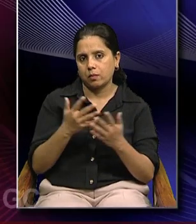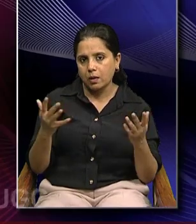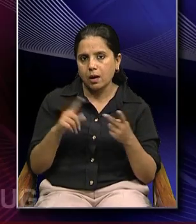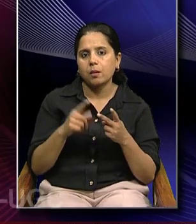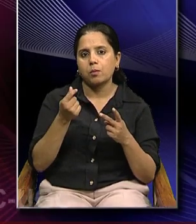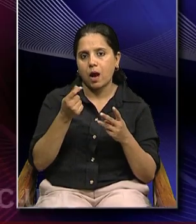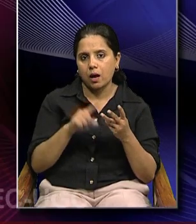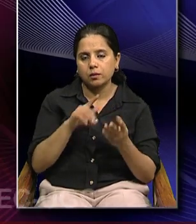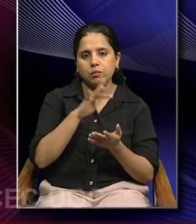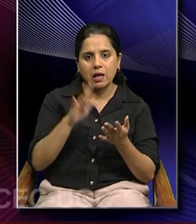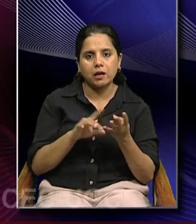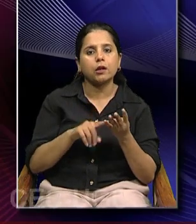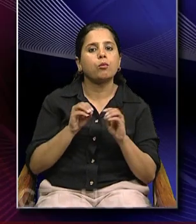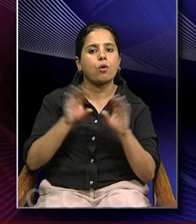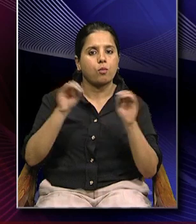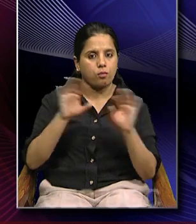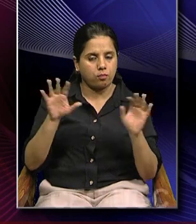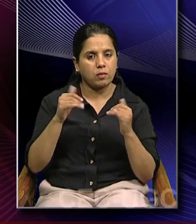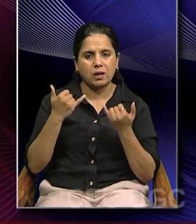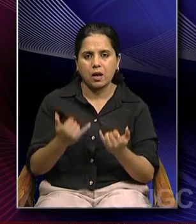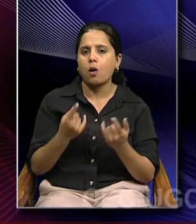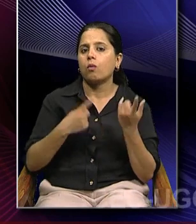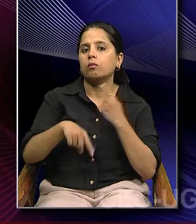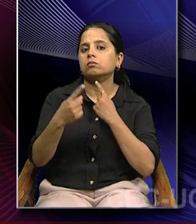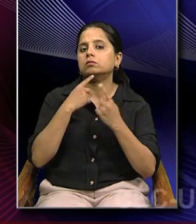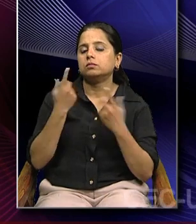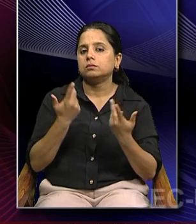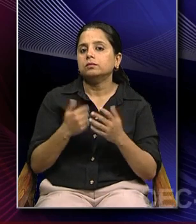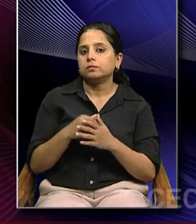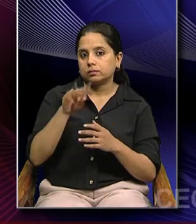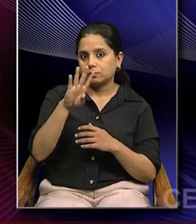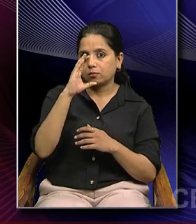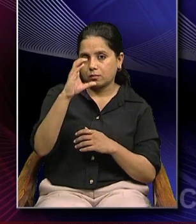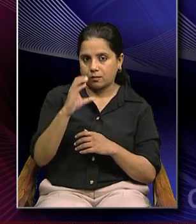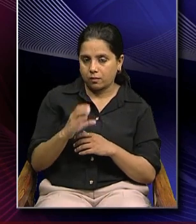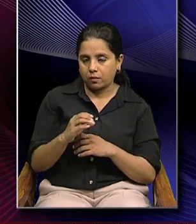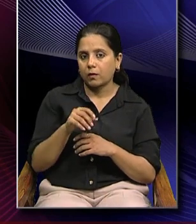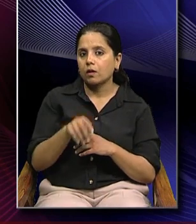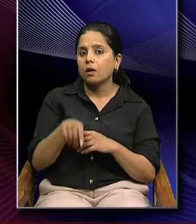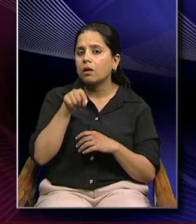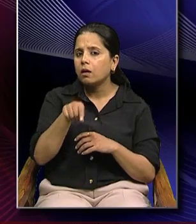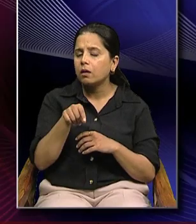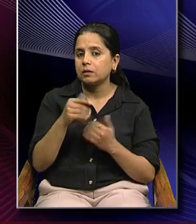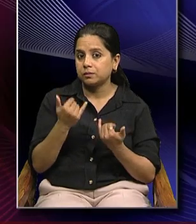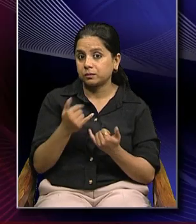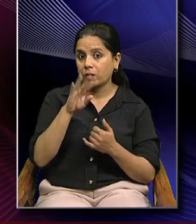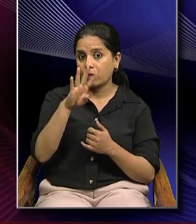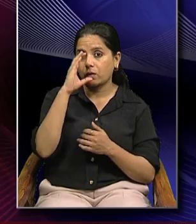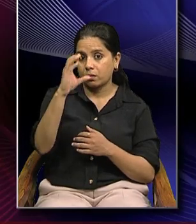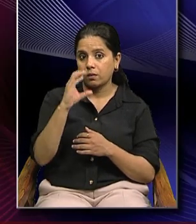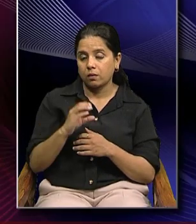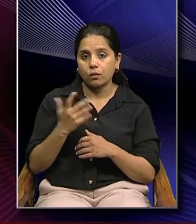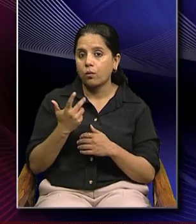price, place and promotion, but now we talk about the 4 C's, and those 4 C's